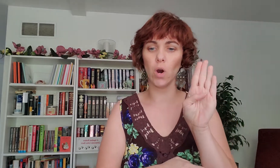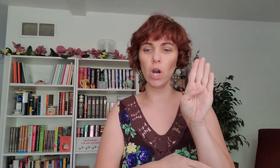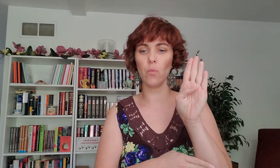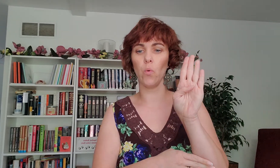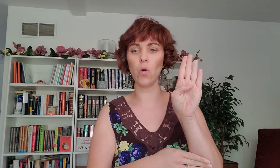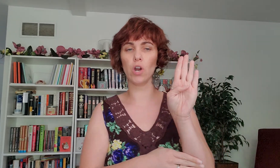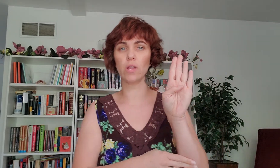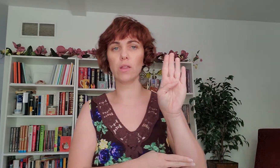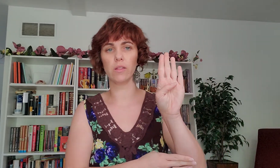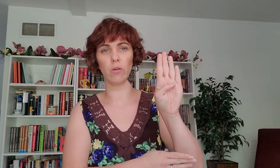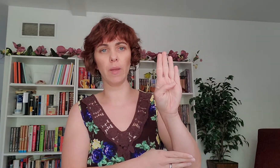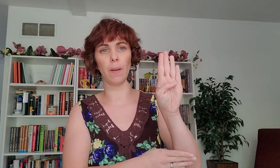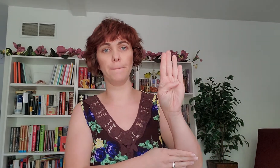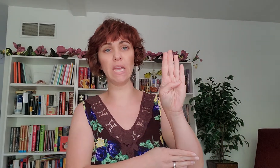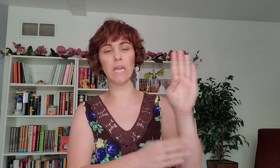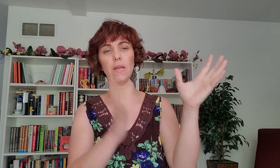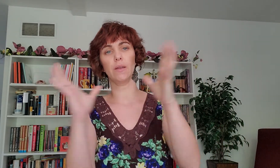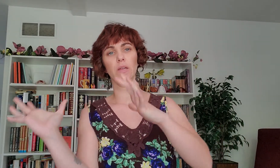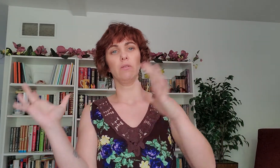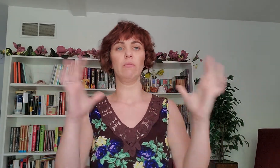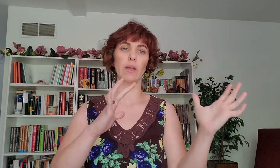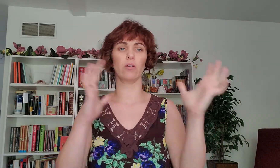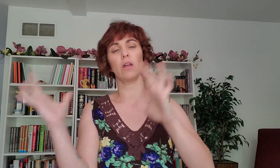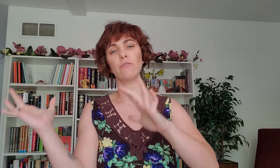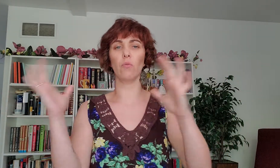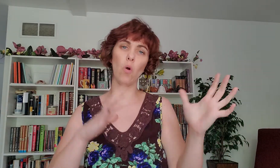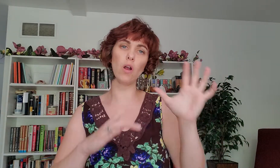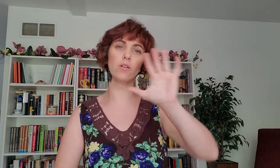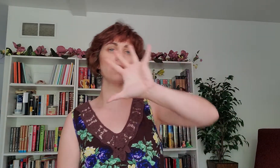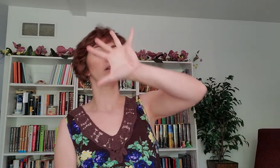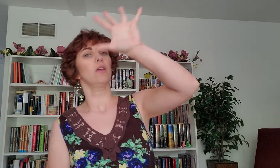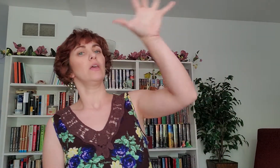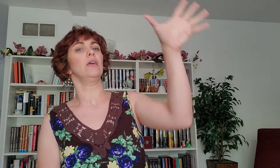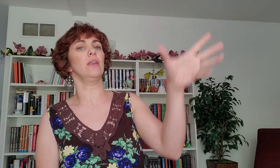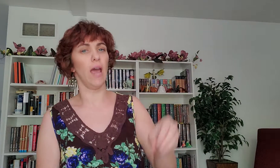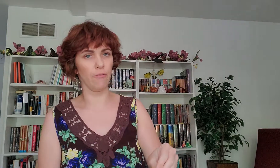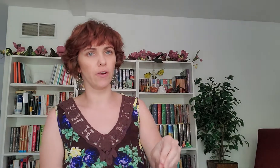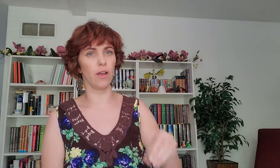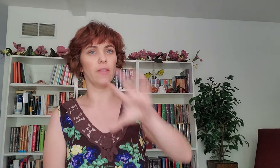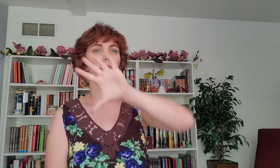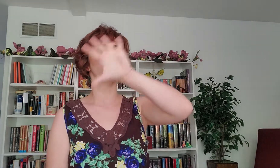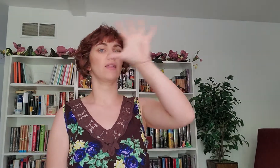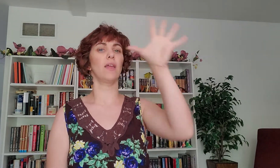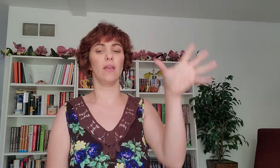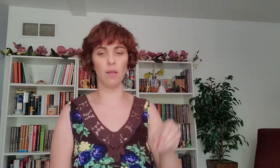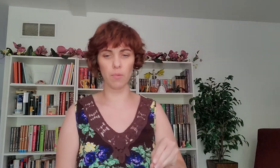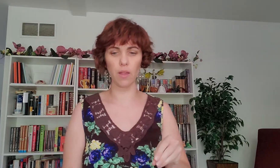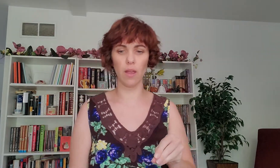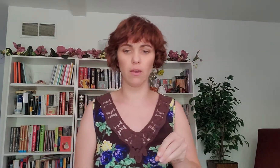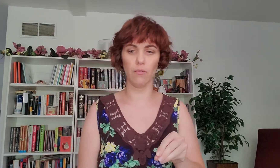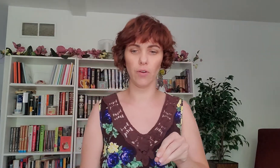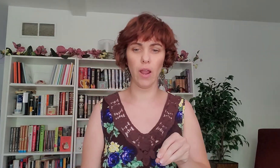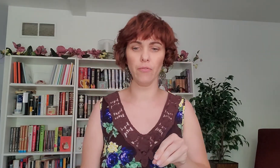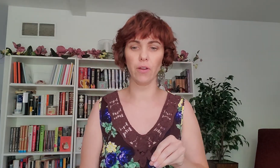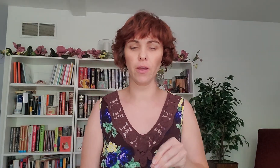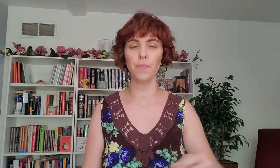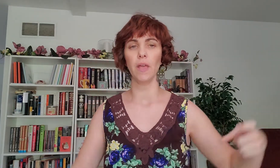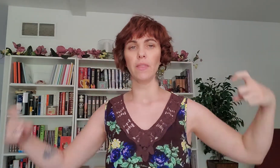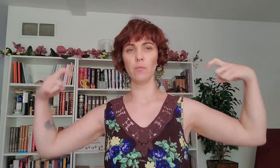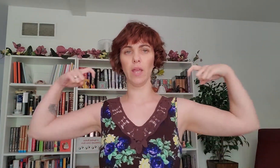Boer wars. So I make a B. We make our sign for wars. In Africa, that same sign for Africa. Then we have